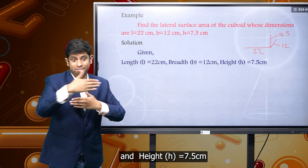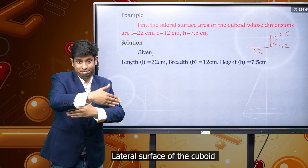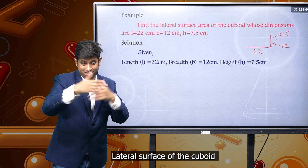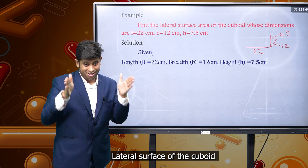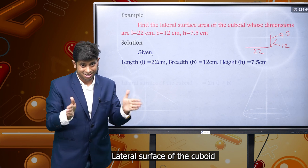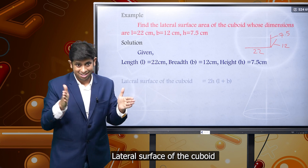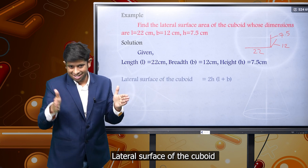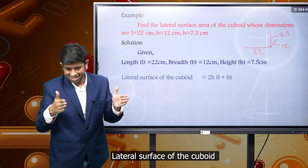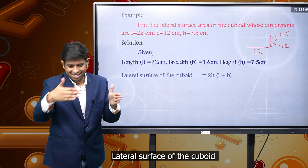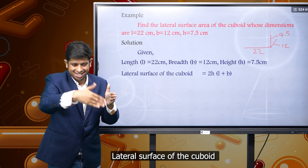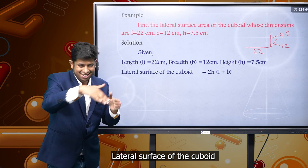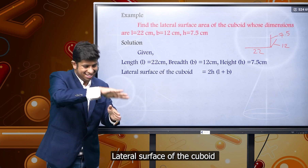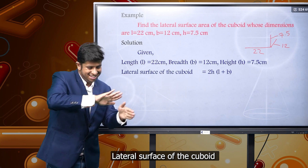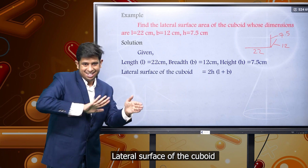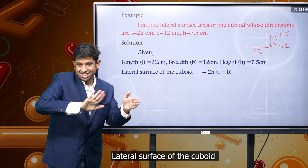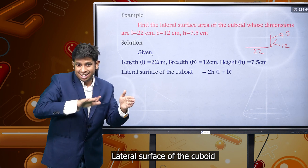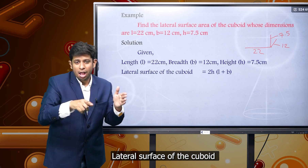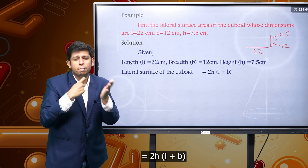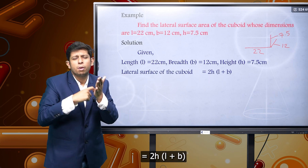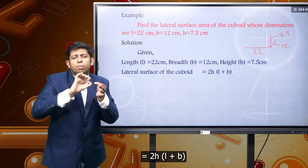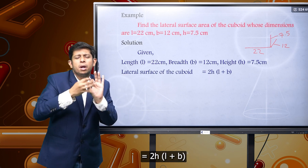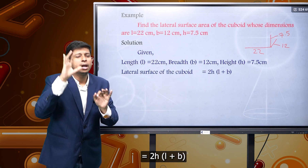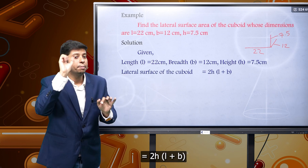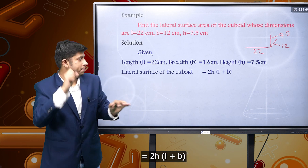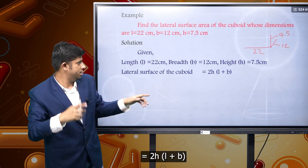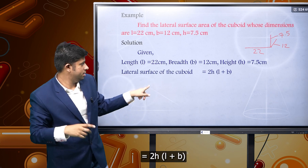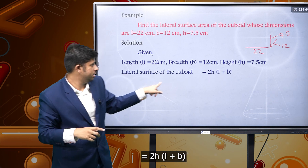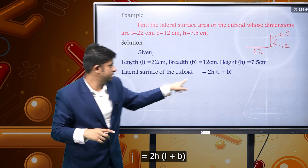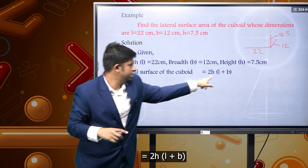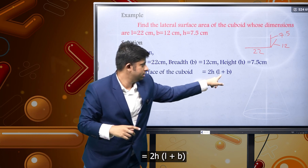We know the lateral surface area of the cuboid is equal to 2h into L plus B.